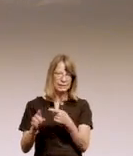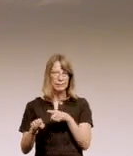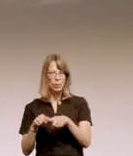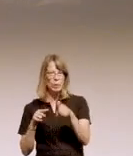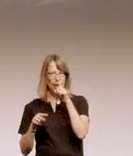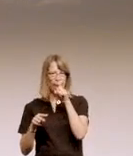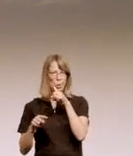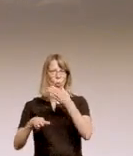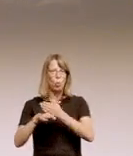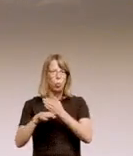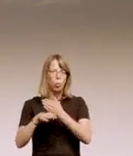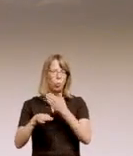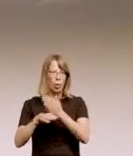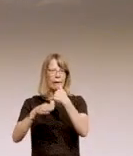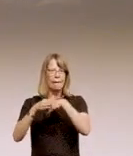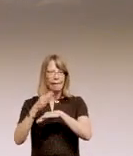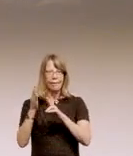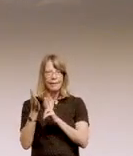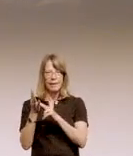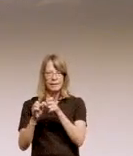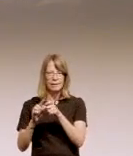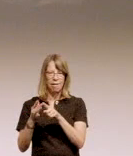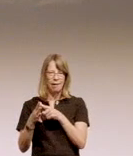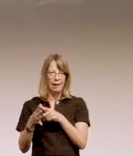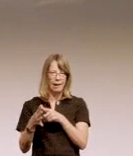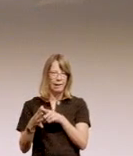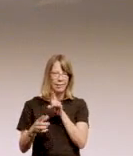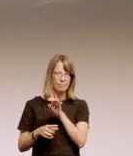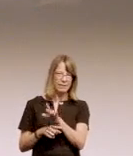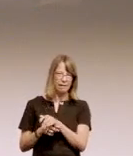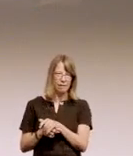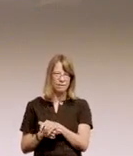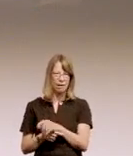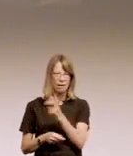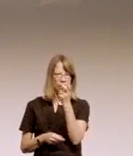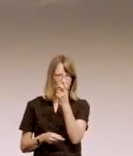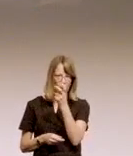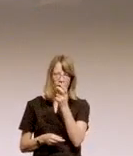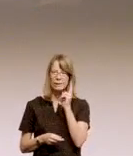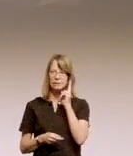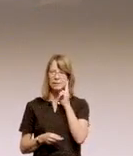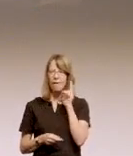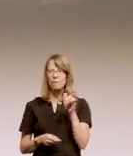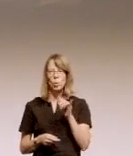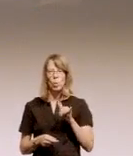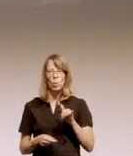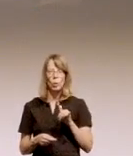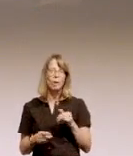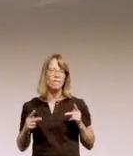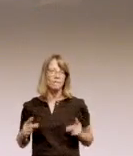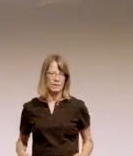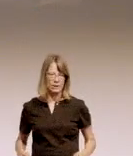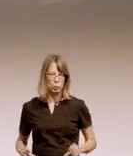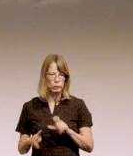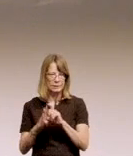people inside the business that either had a sensory disability or a physical disability. But now we're talking about a portal